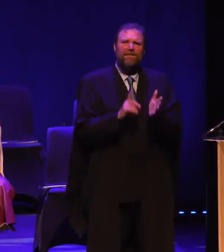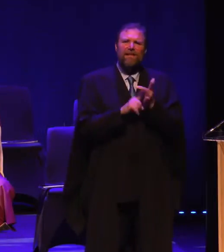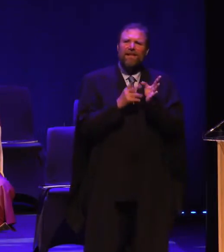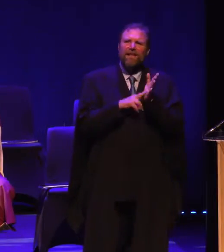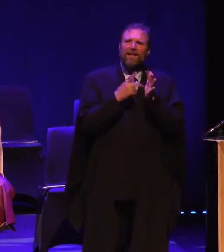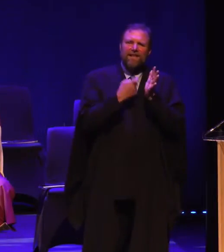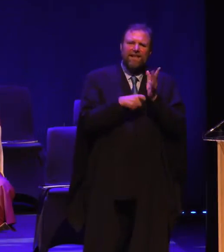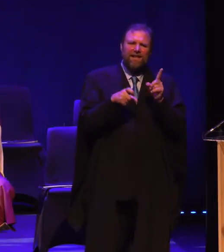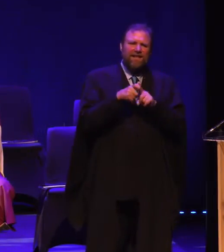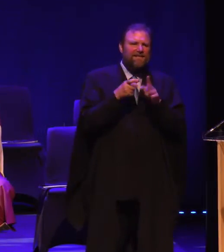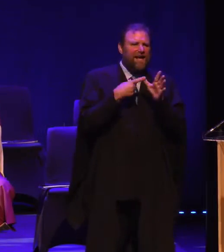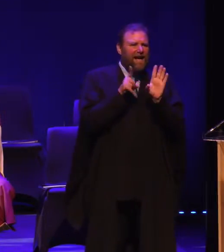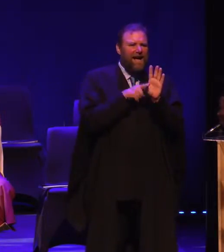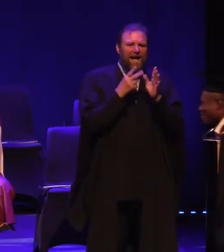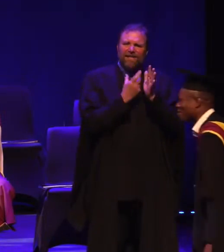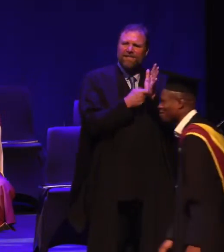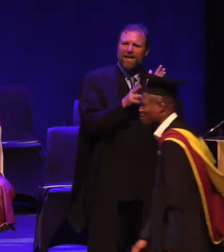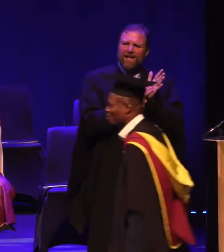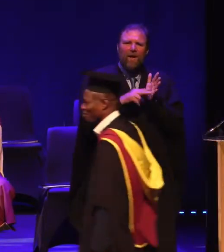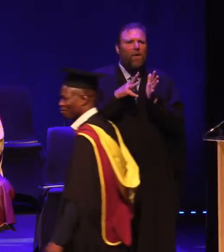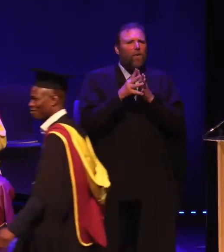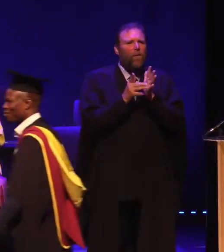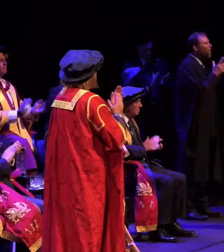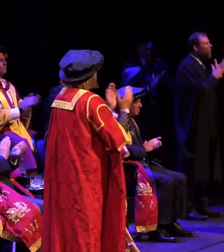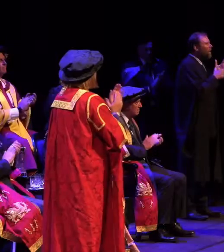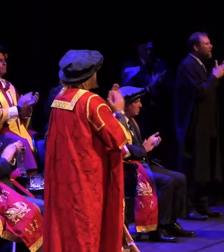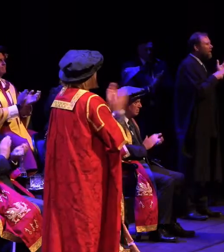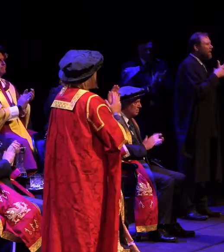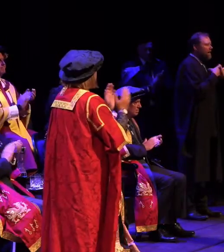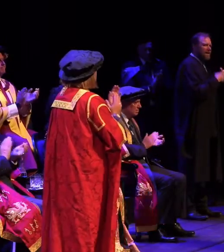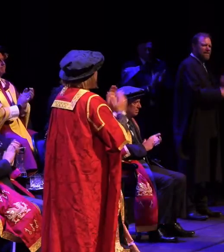Leonard Ayadeli Ogandana.